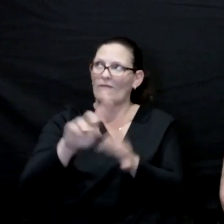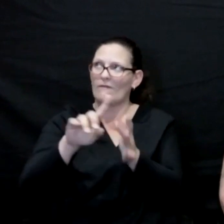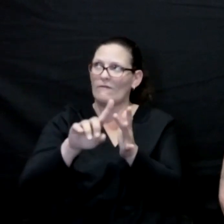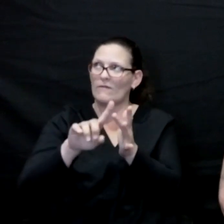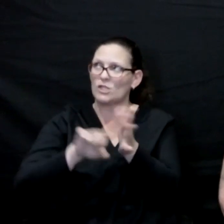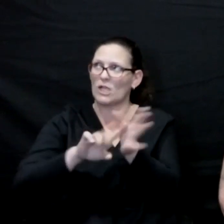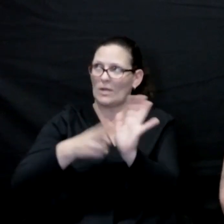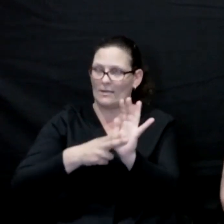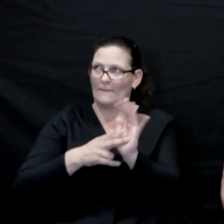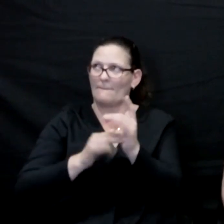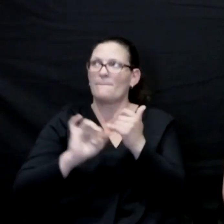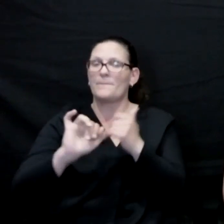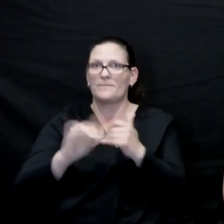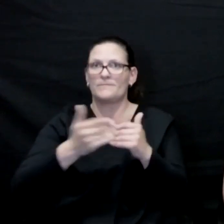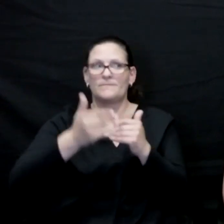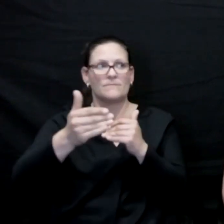3 calendar months.